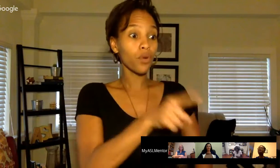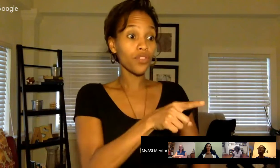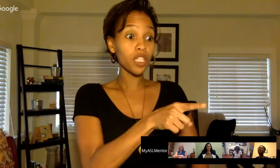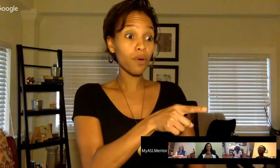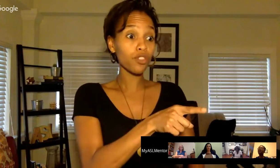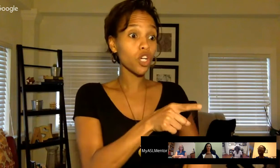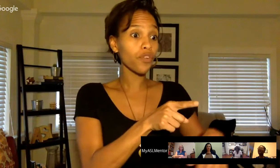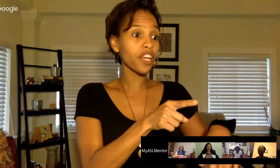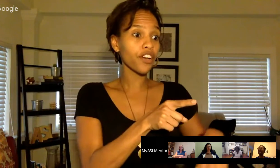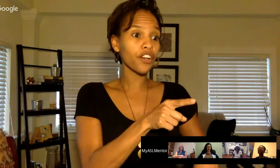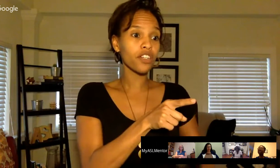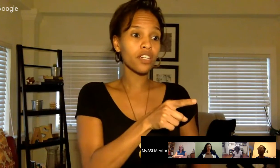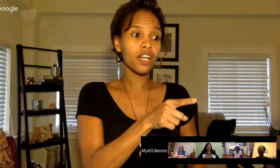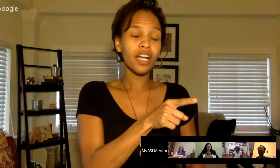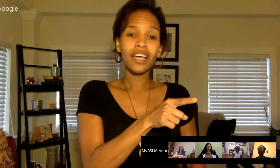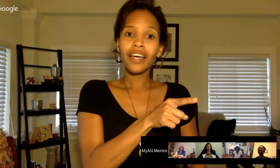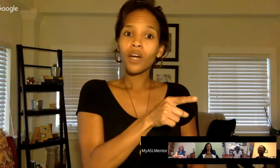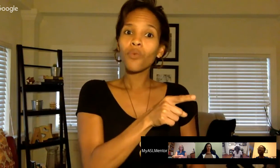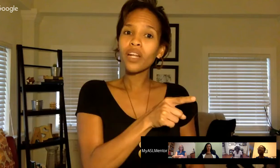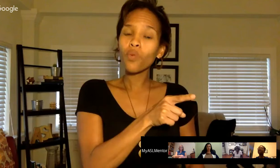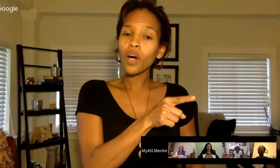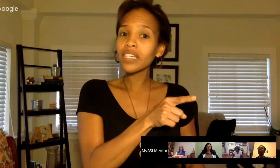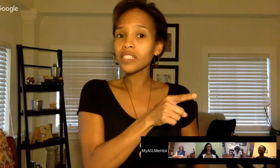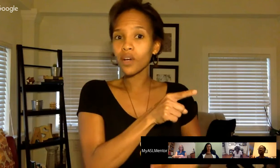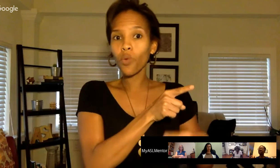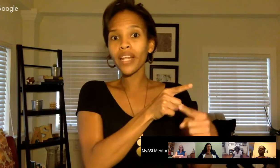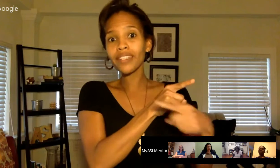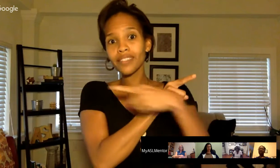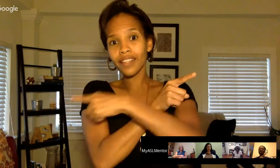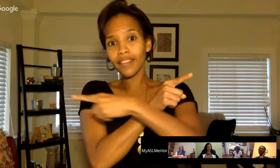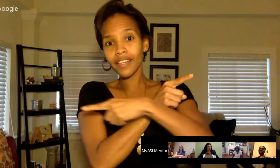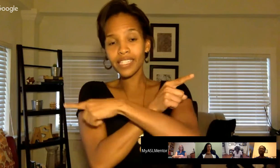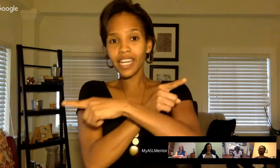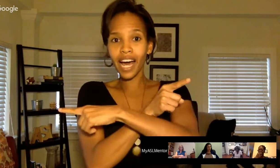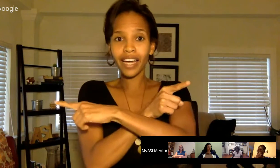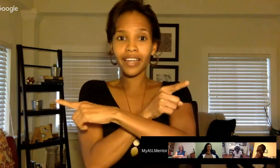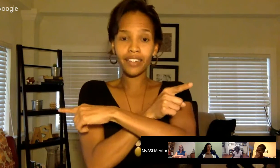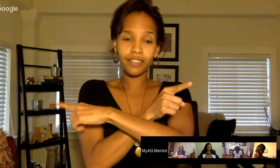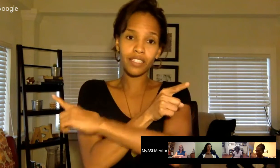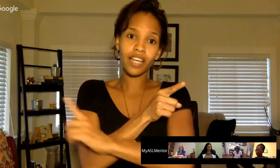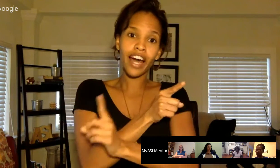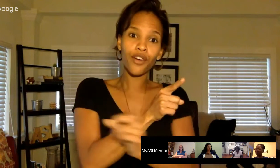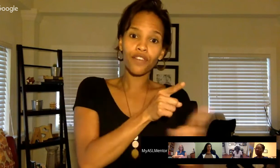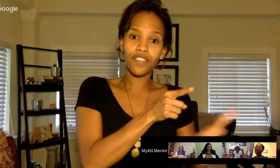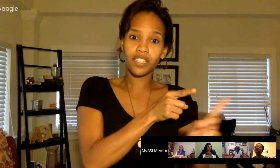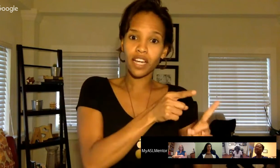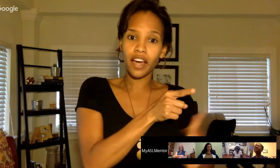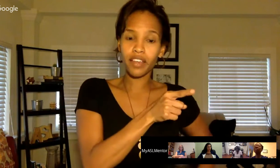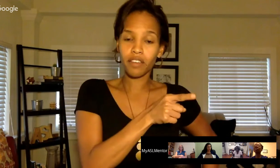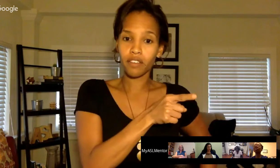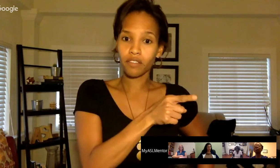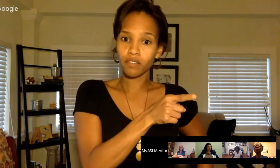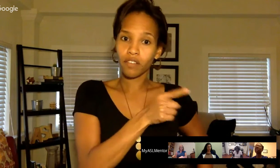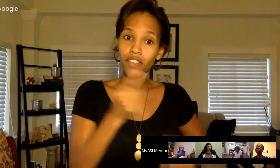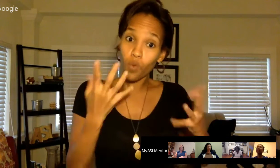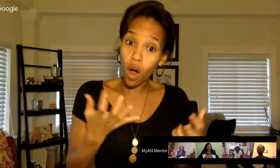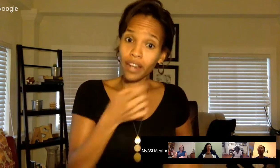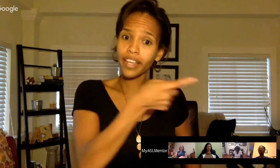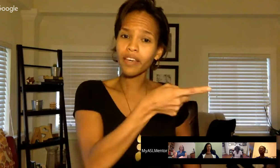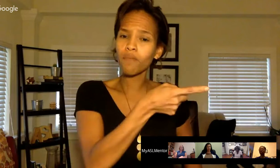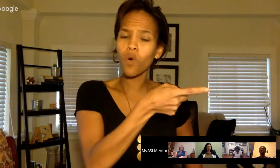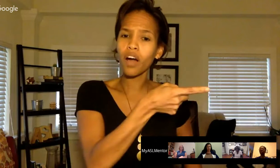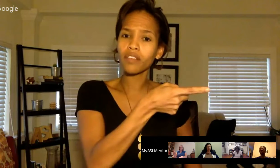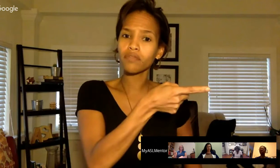Okay. This person over here, what is this guy desire of this guy? They